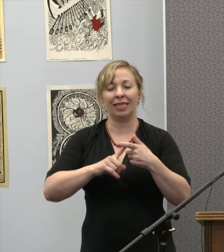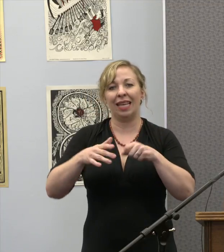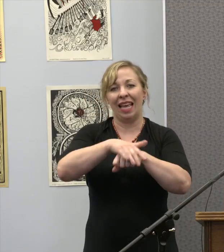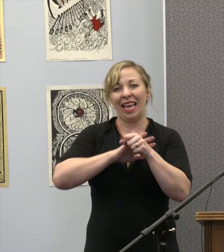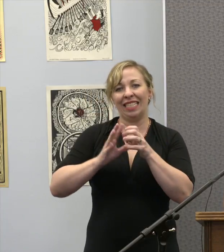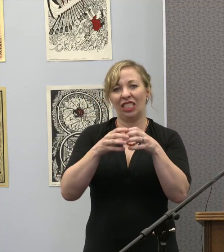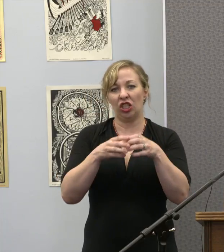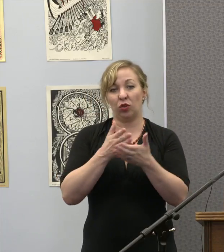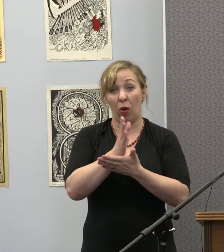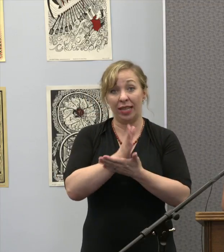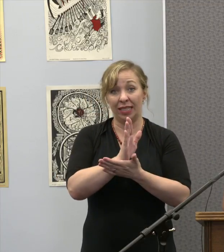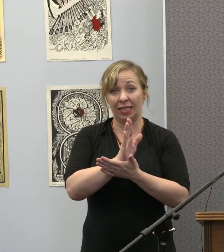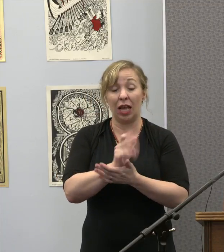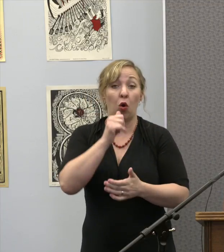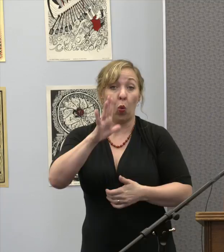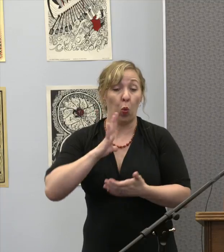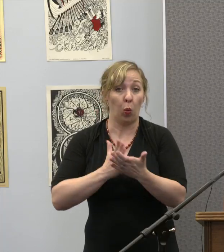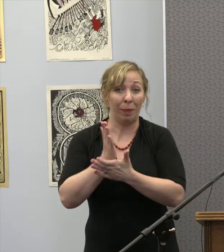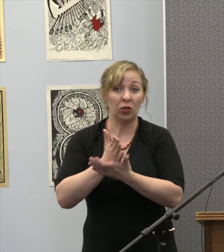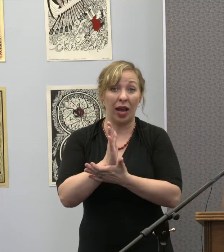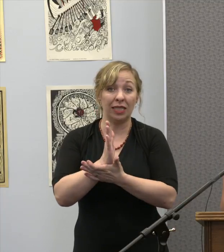indigenous rights, women's rights,